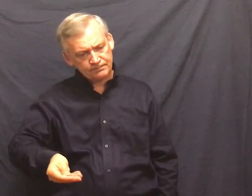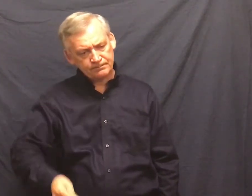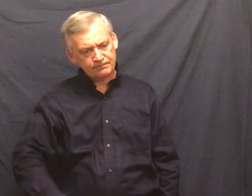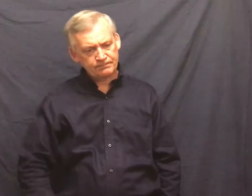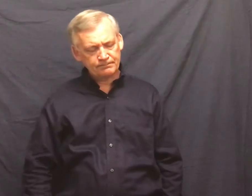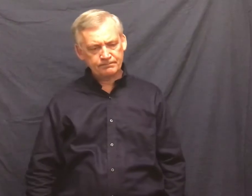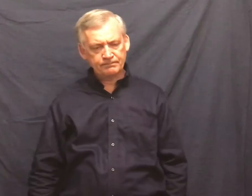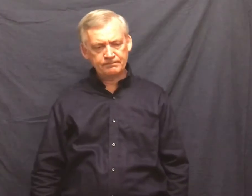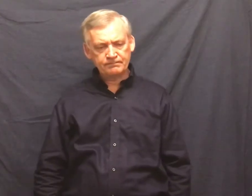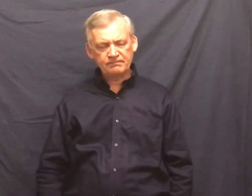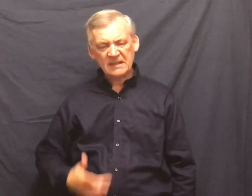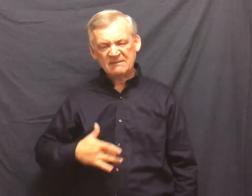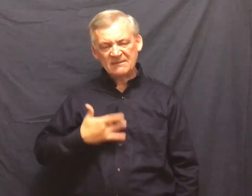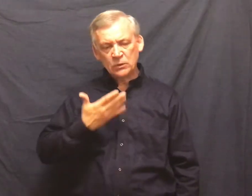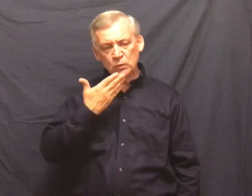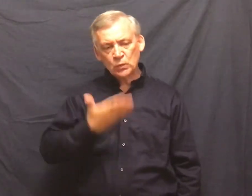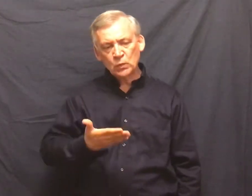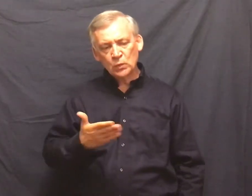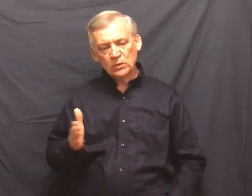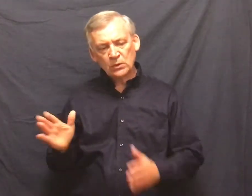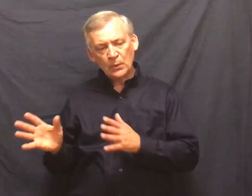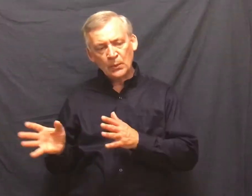The air feels fine."